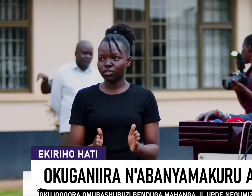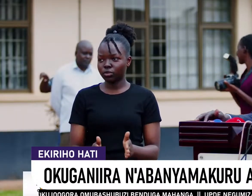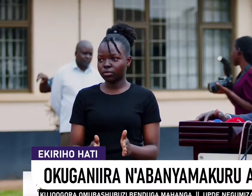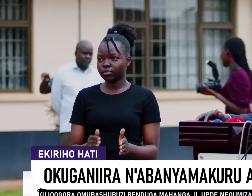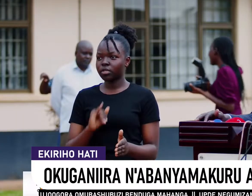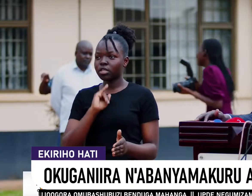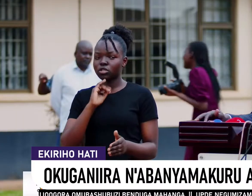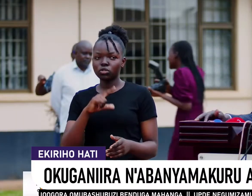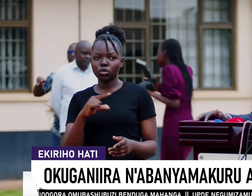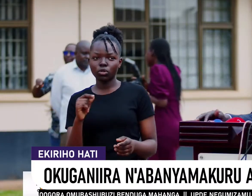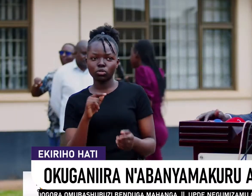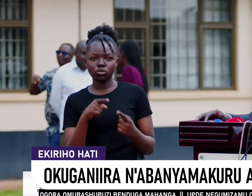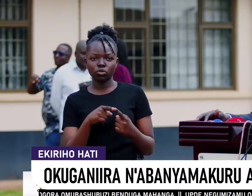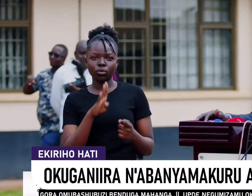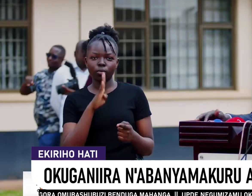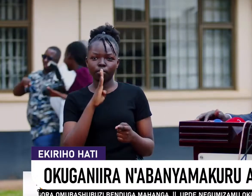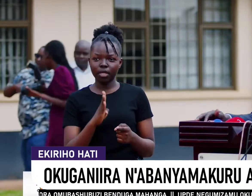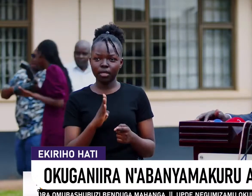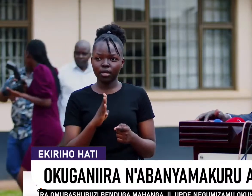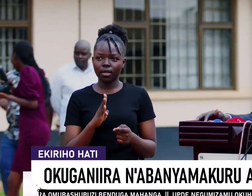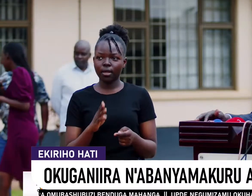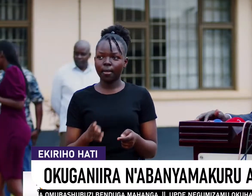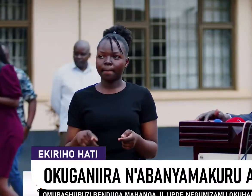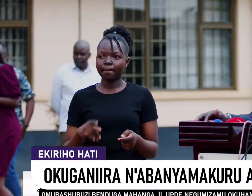is going to be mandatory,